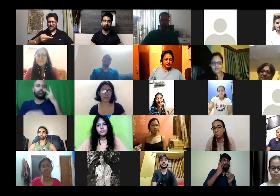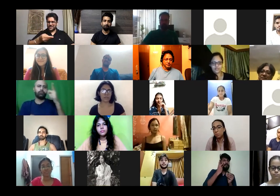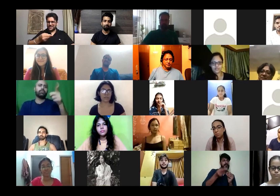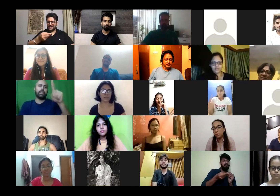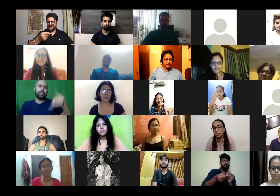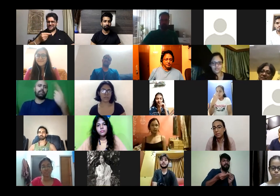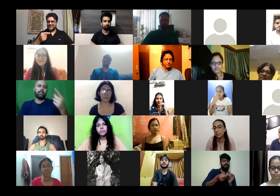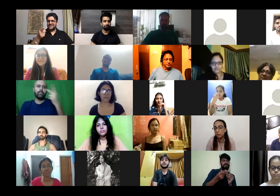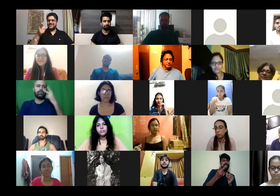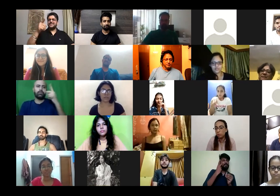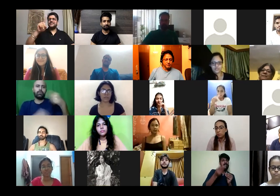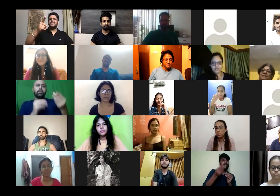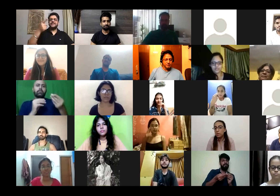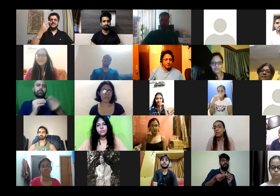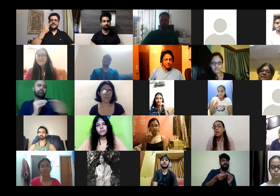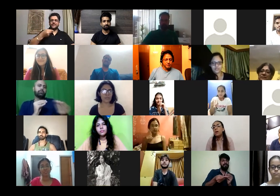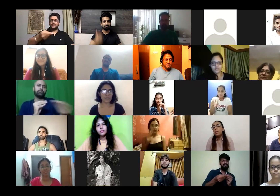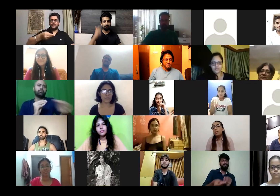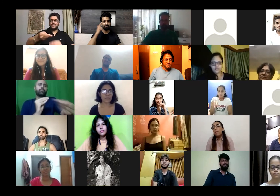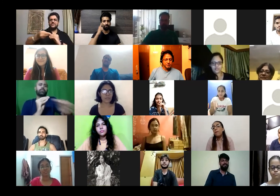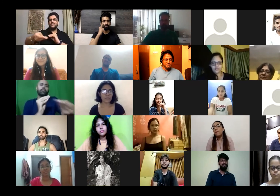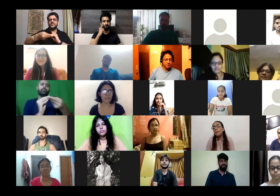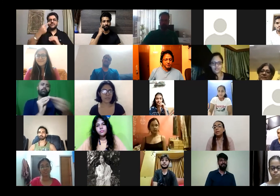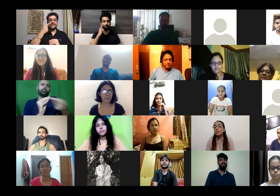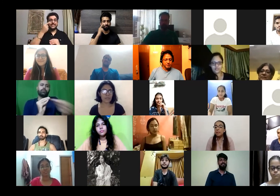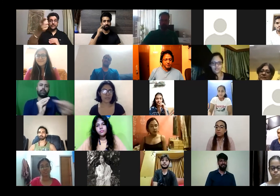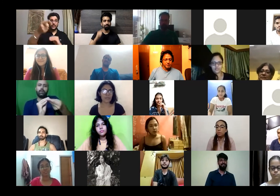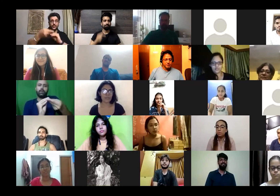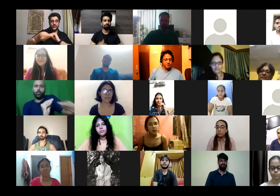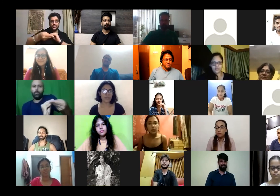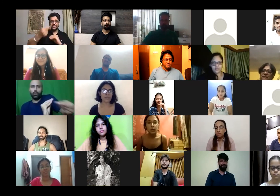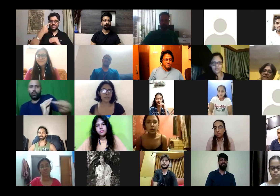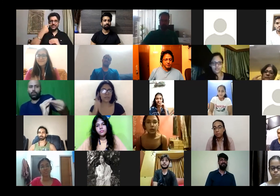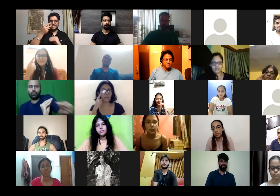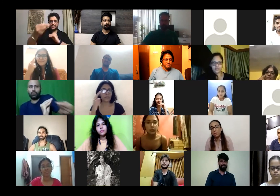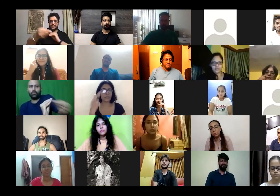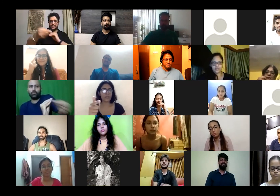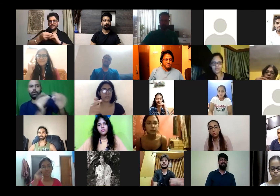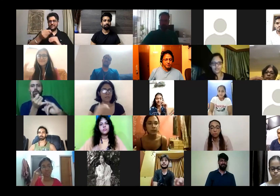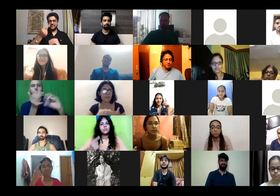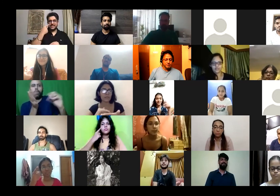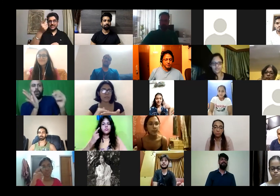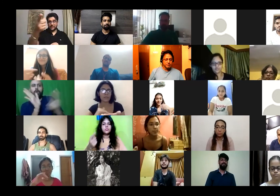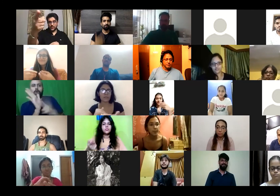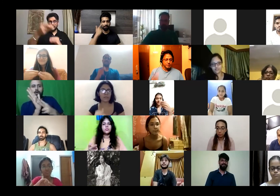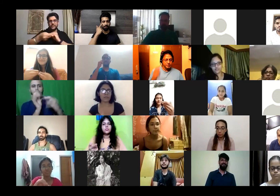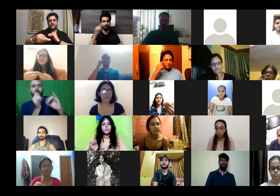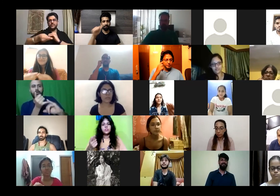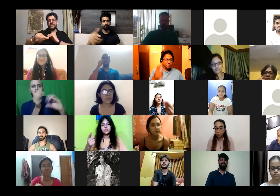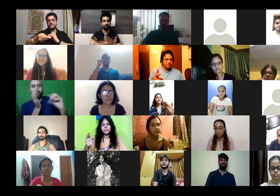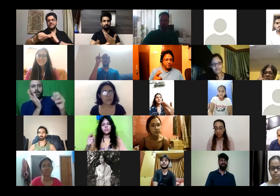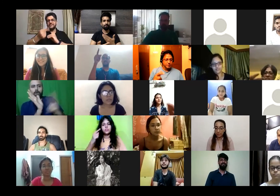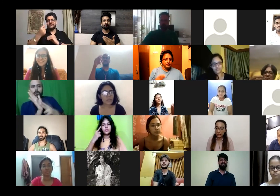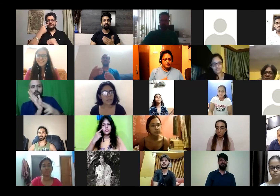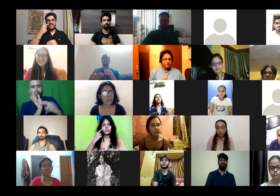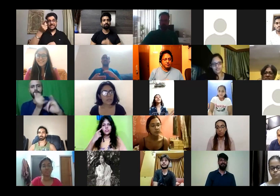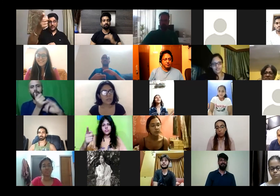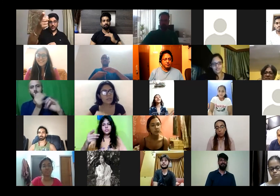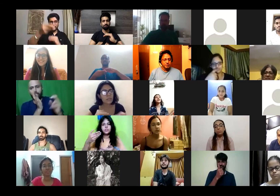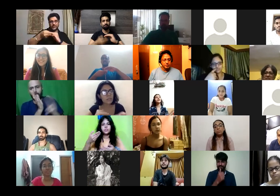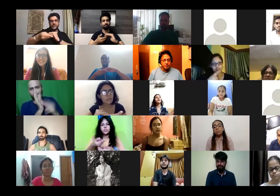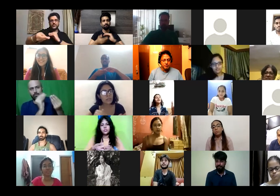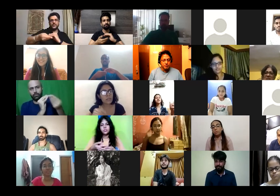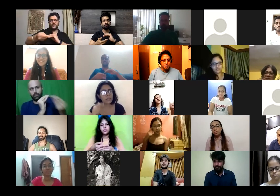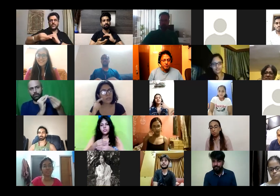See you soon. See you soon. Yeah, see you soon. See you soon. See